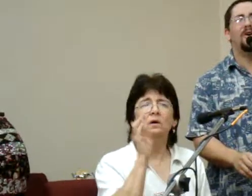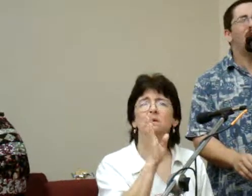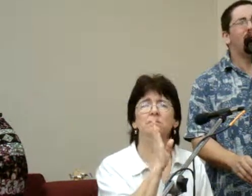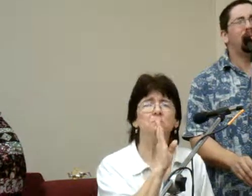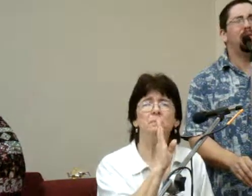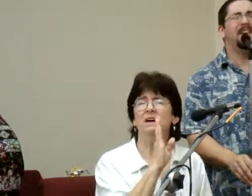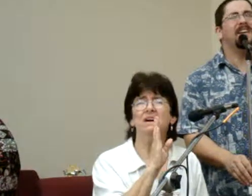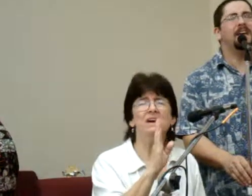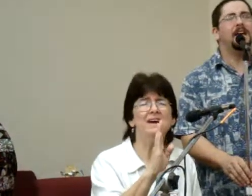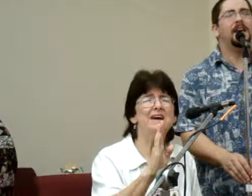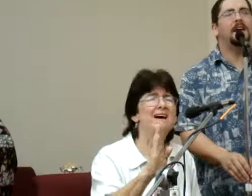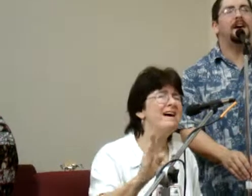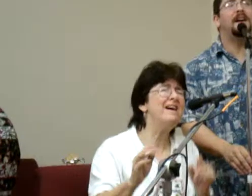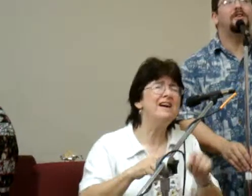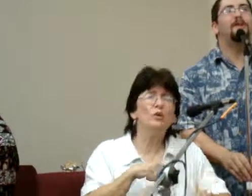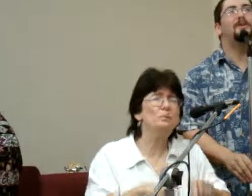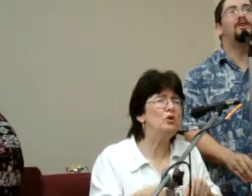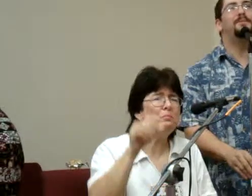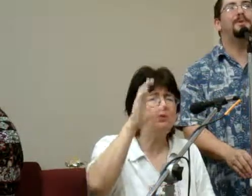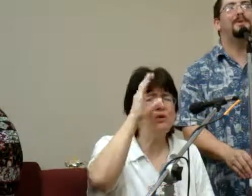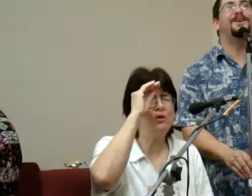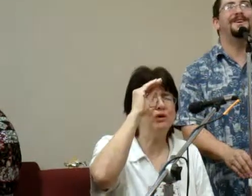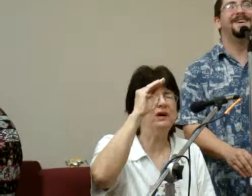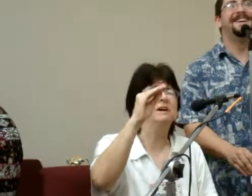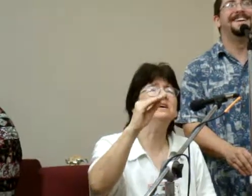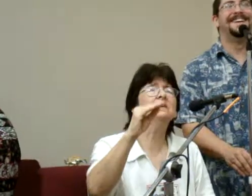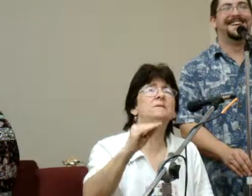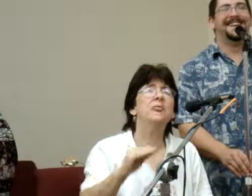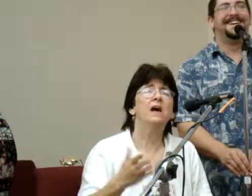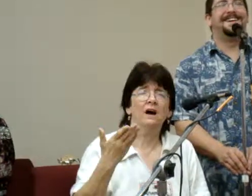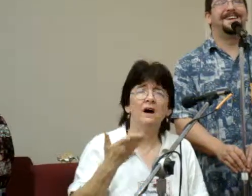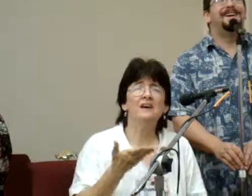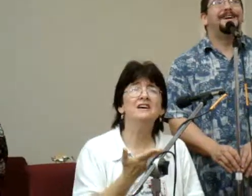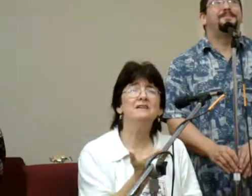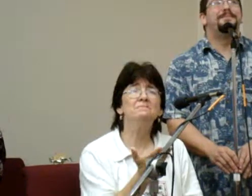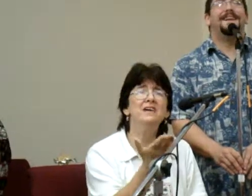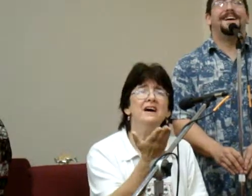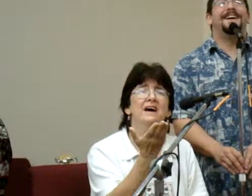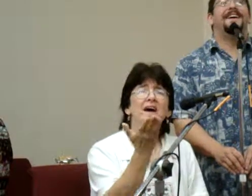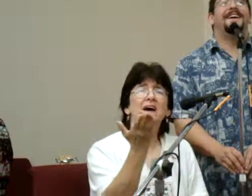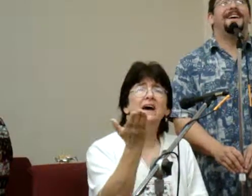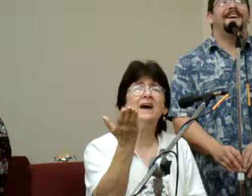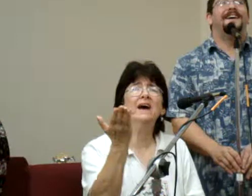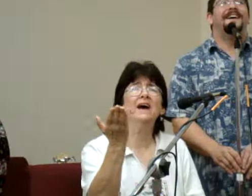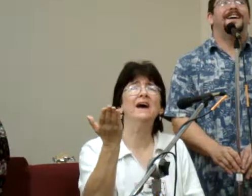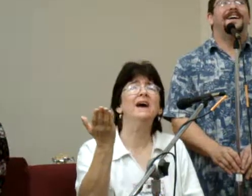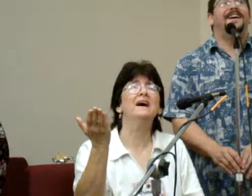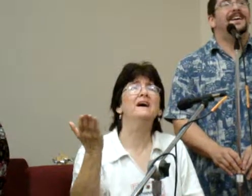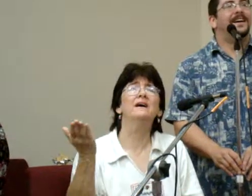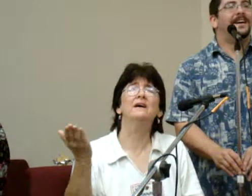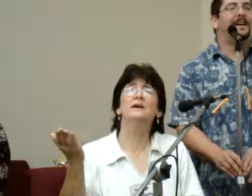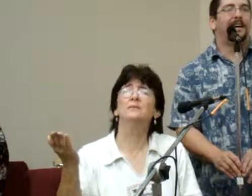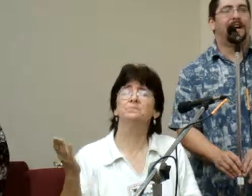I won't be a crippled boy up